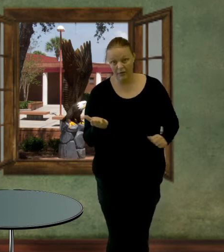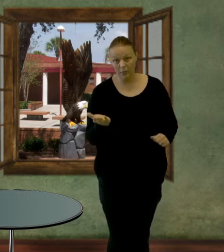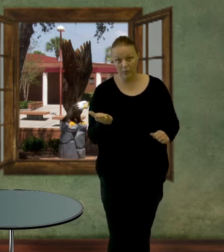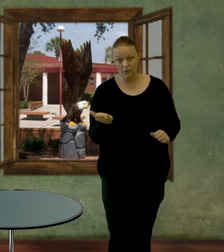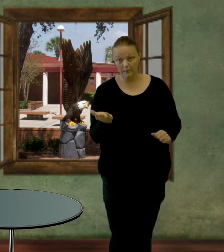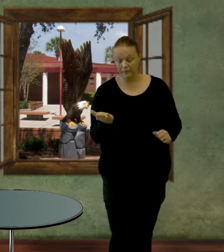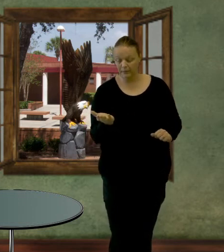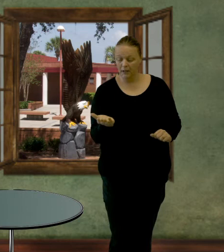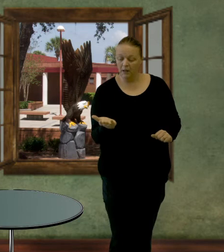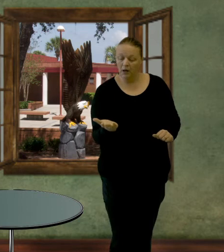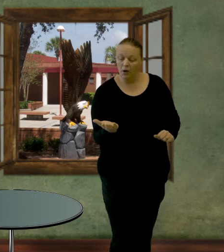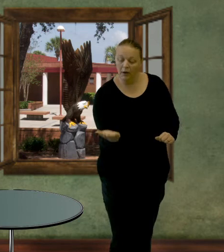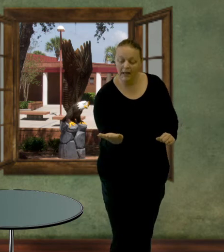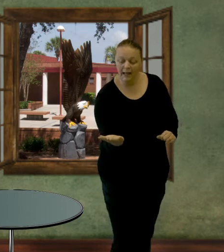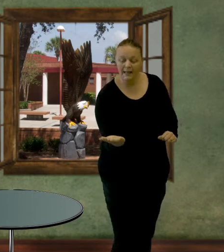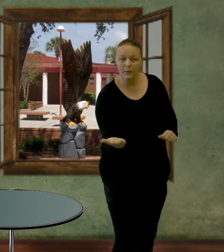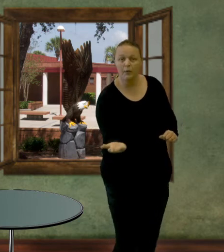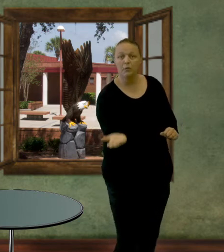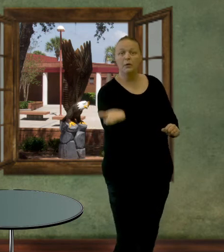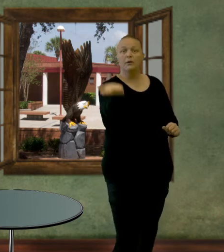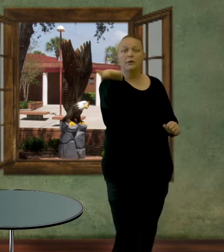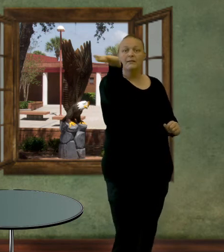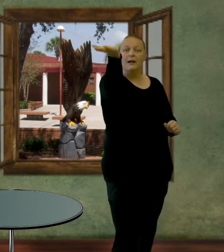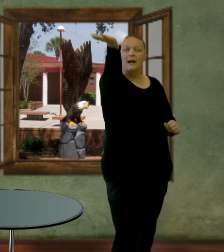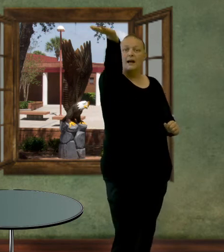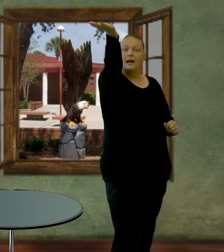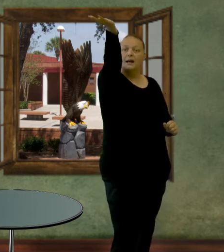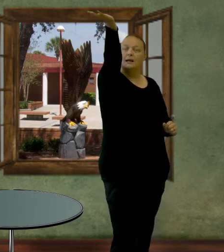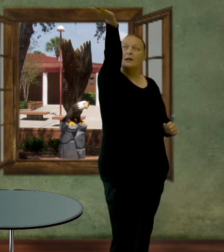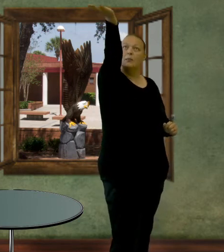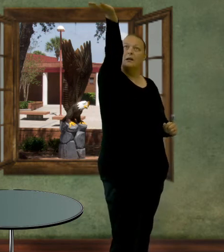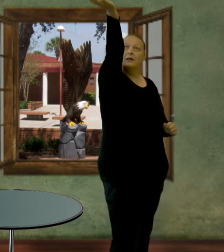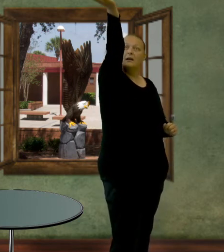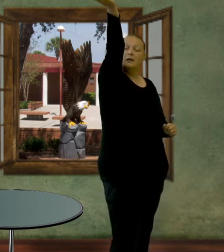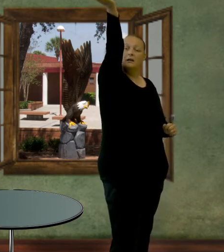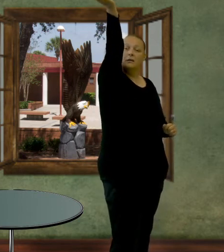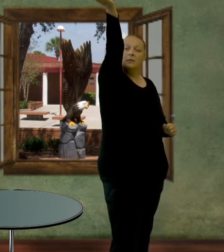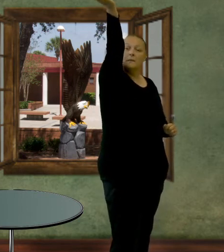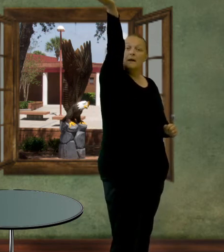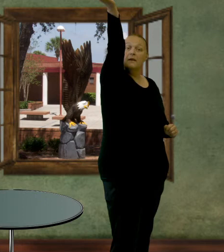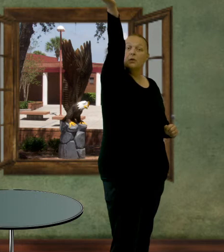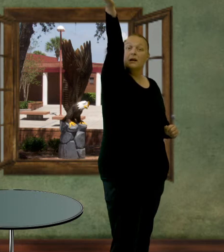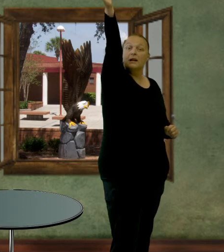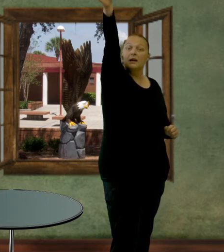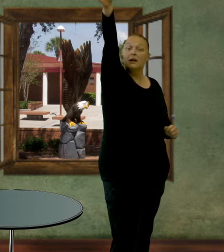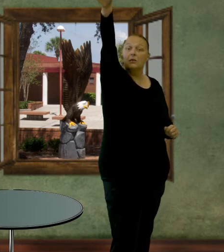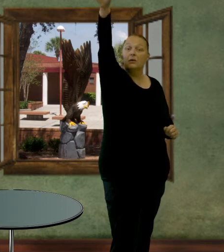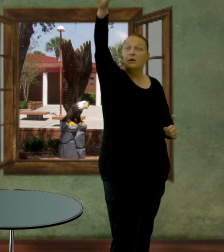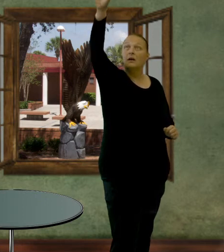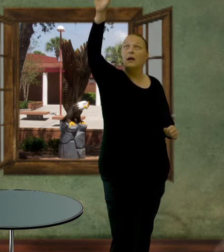bubble. We're going to take that bubble and we're going to raise it high up into the air. And then we're going to let it go. And